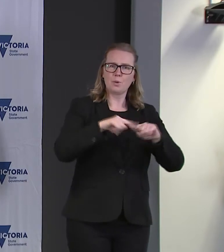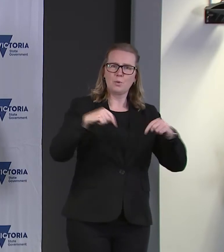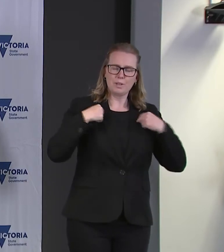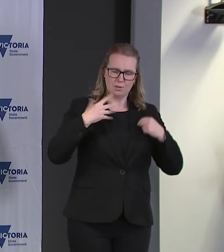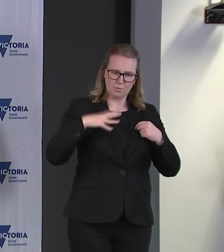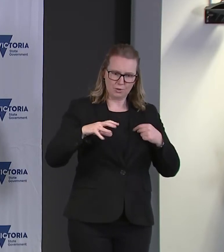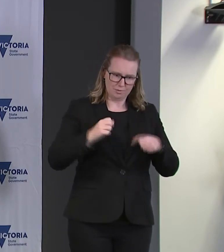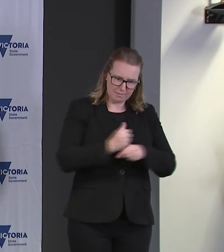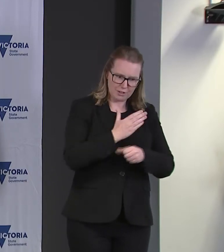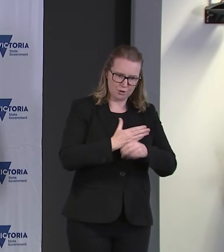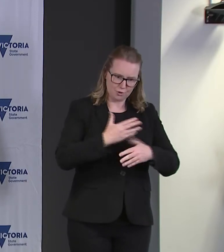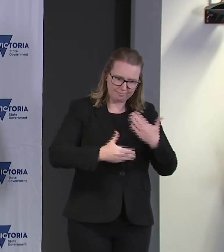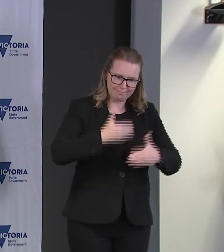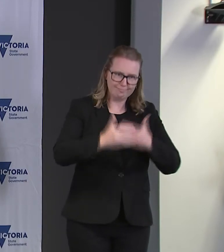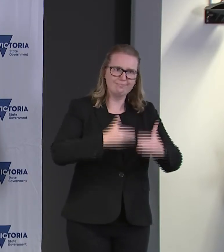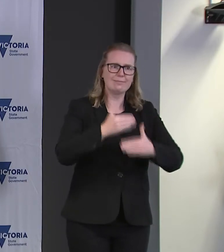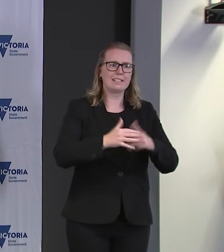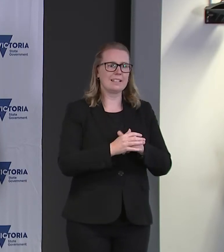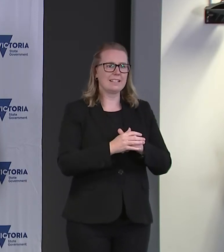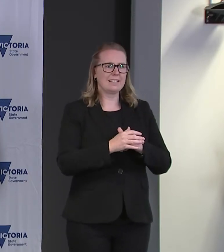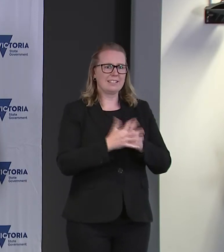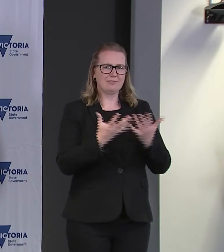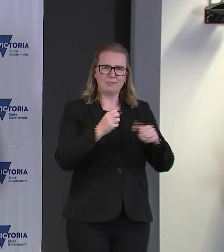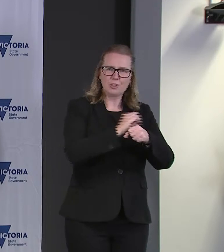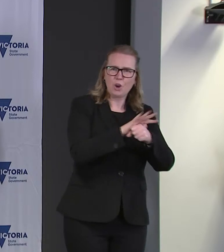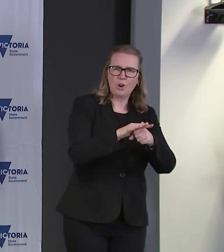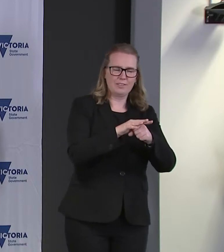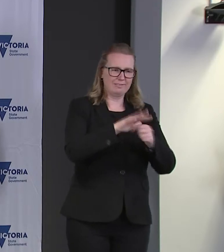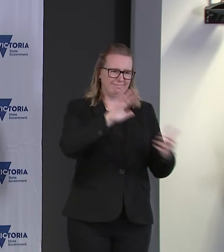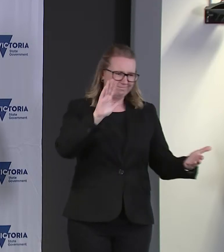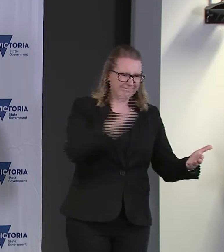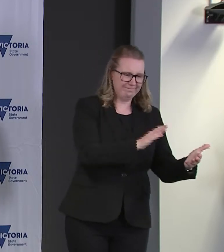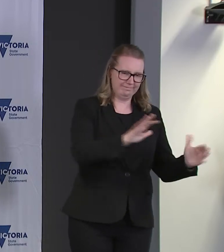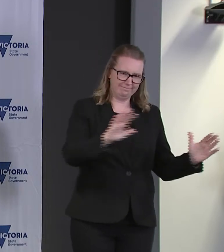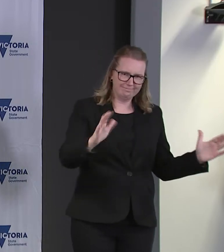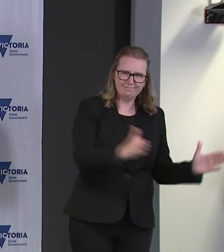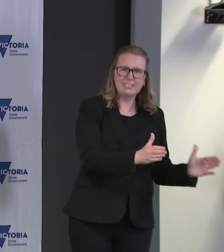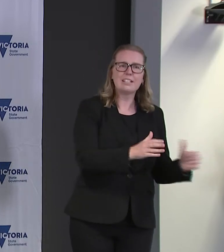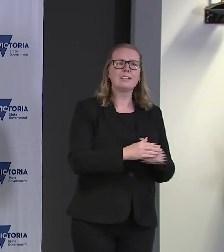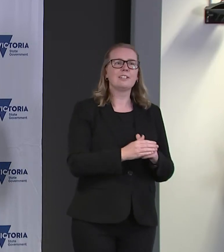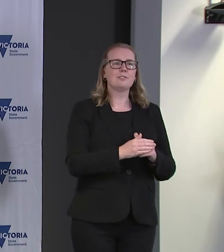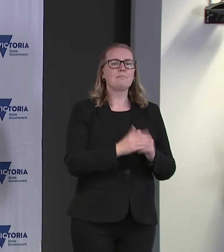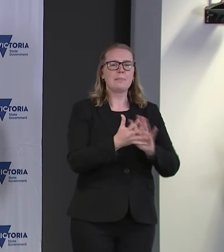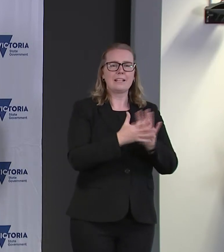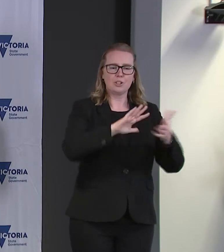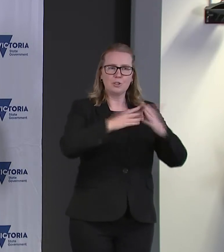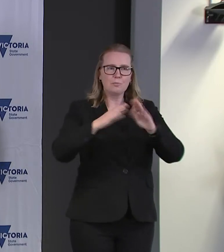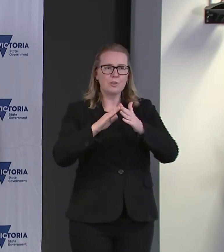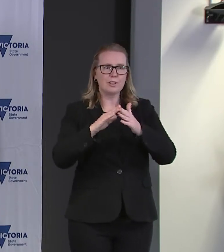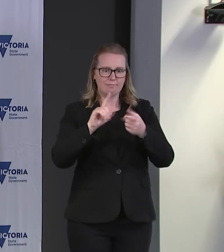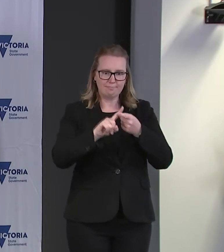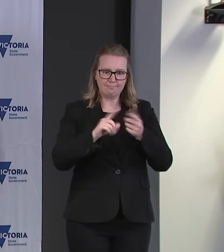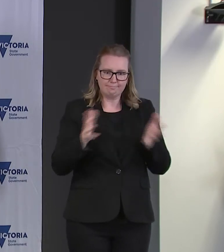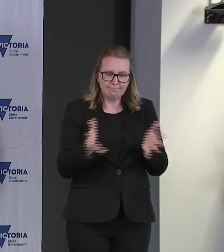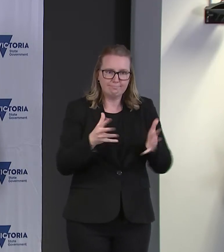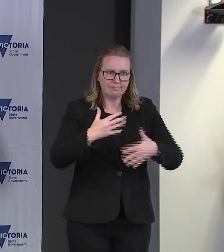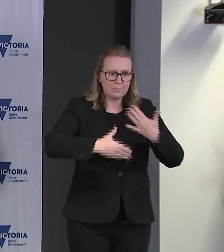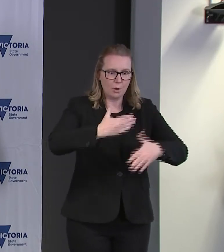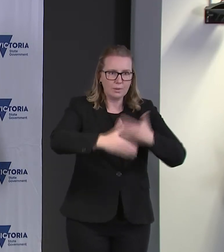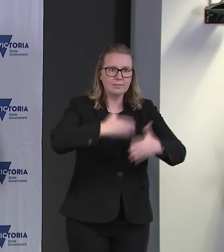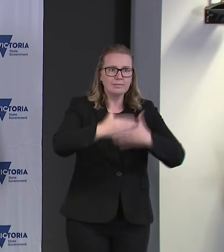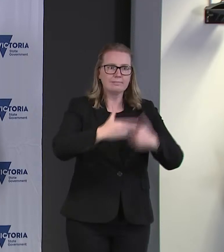winning, and we want to make sure that our community works with us to keep ahead of how this